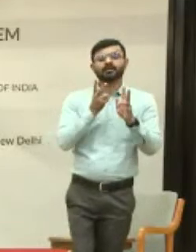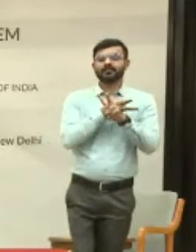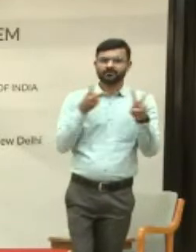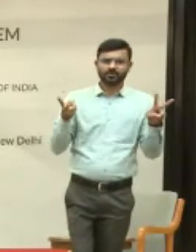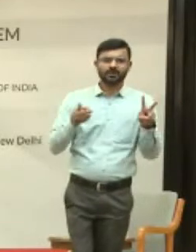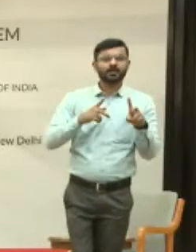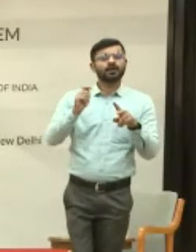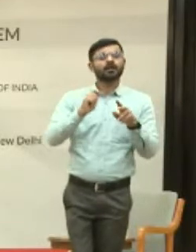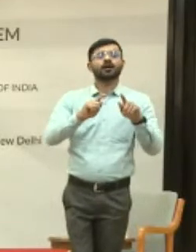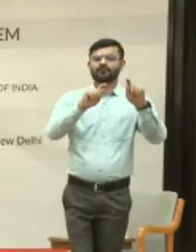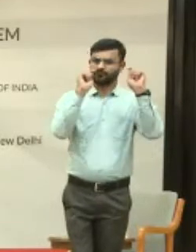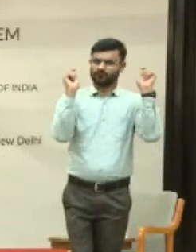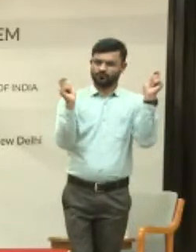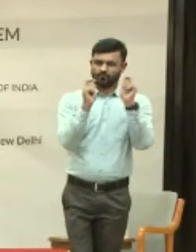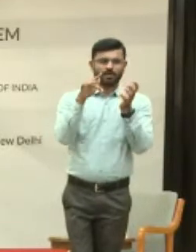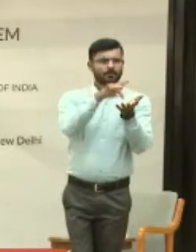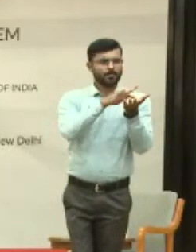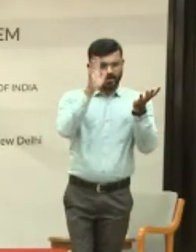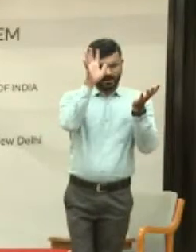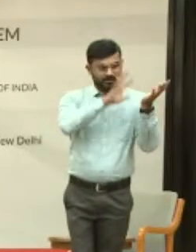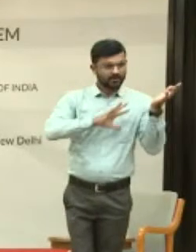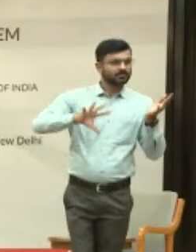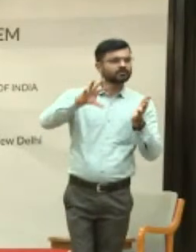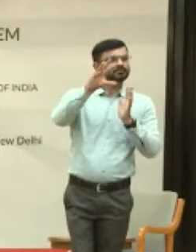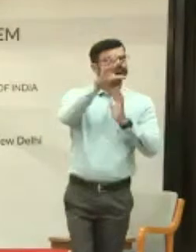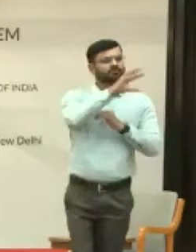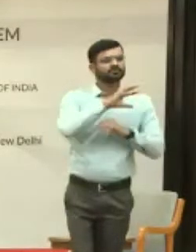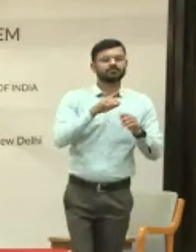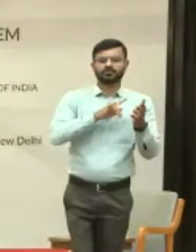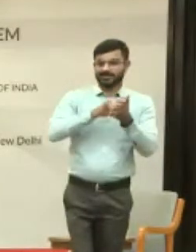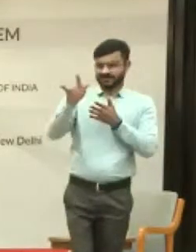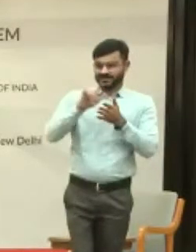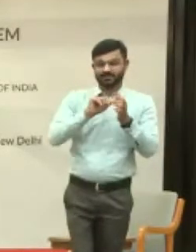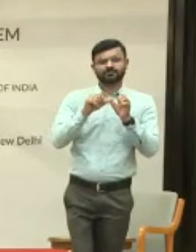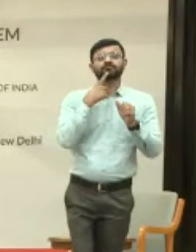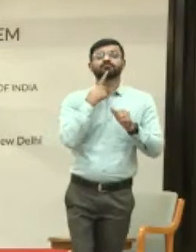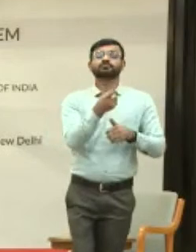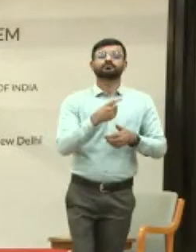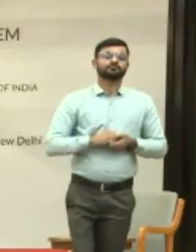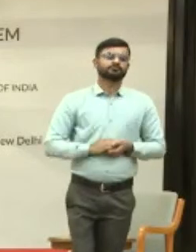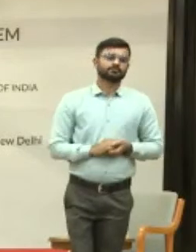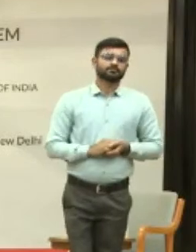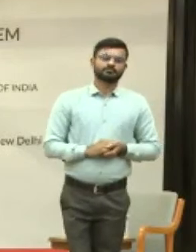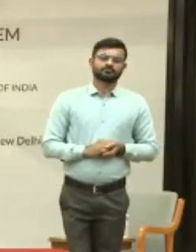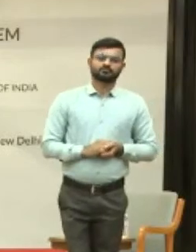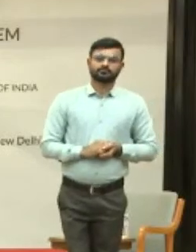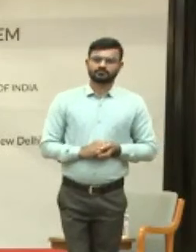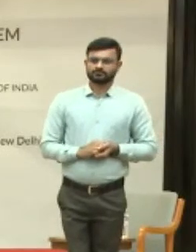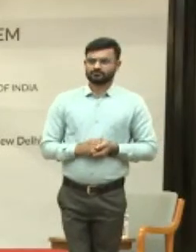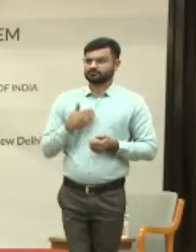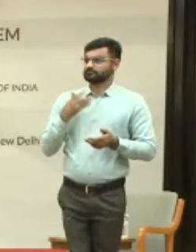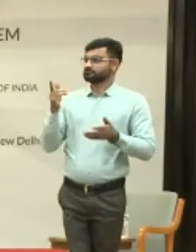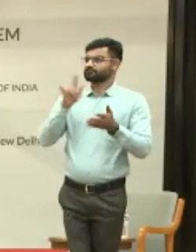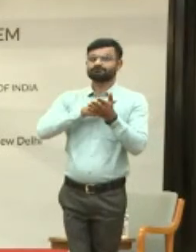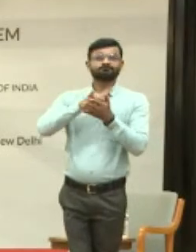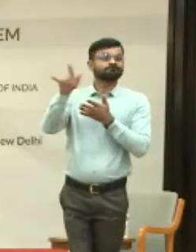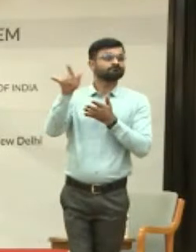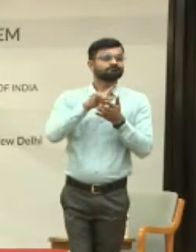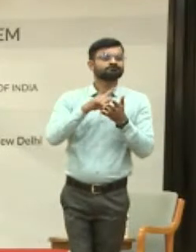There are kite festivals in some parts of the country. And the Aircraft Act says, you cannot fly a